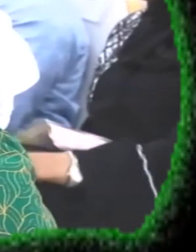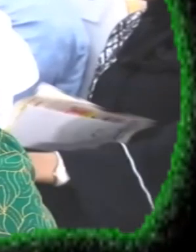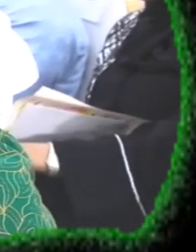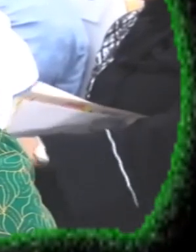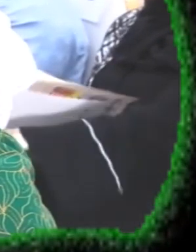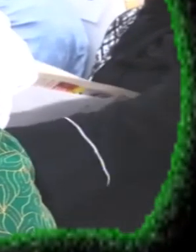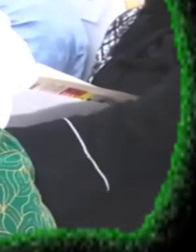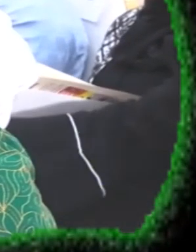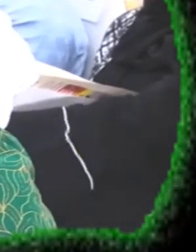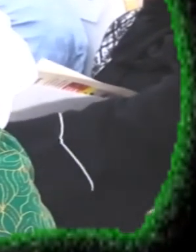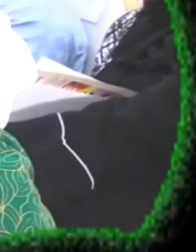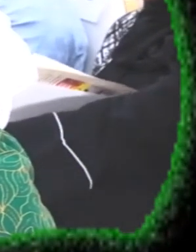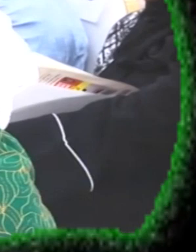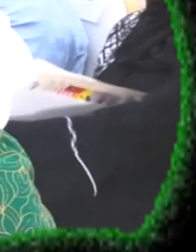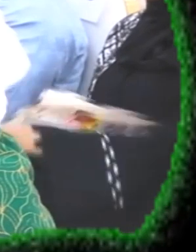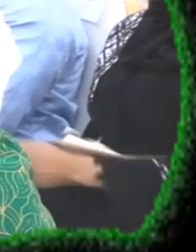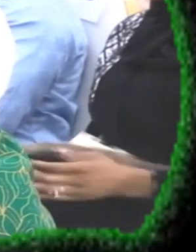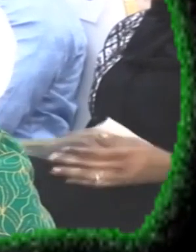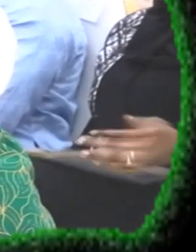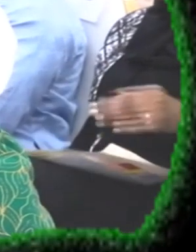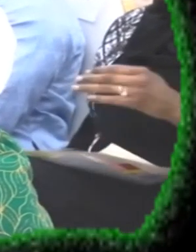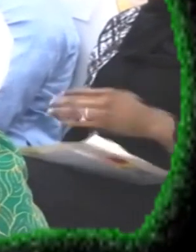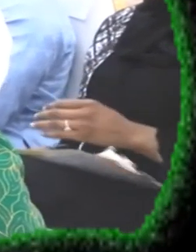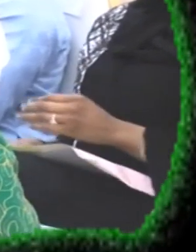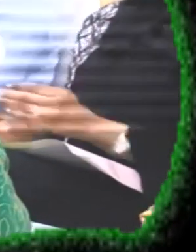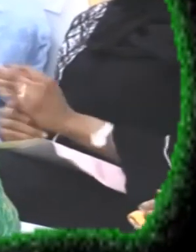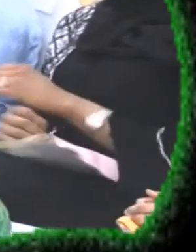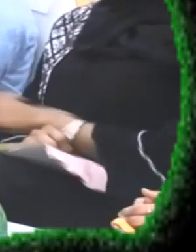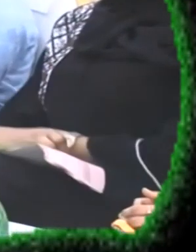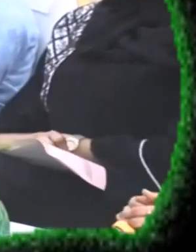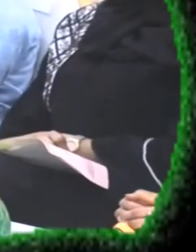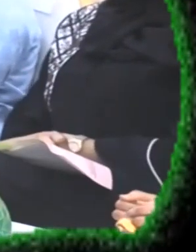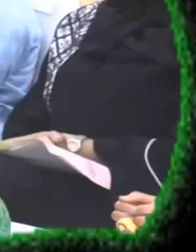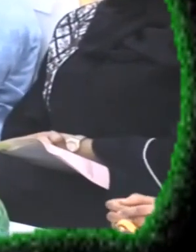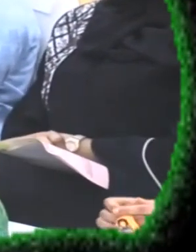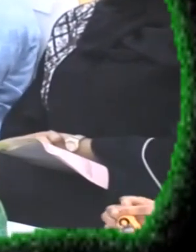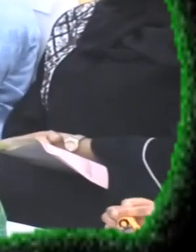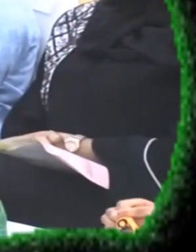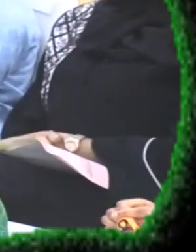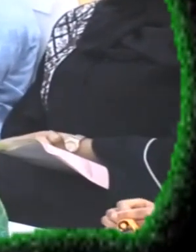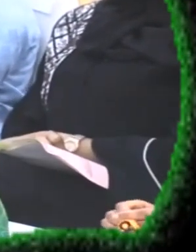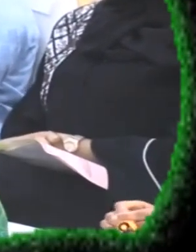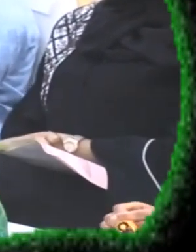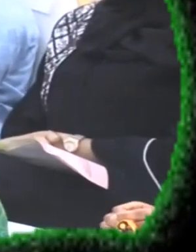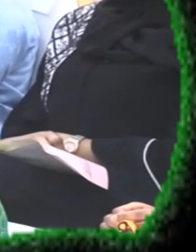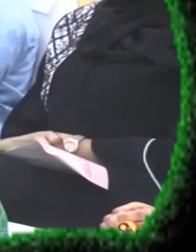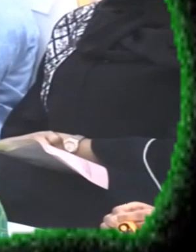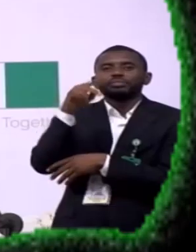in the protocol list, the SO of Nupe, and other royal fathers present